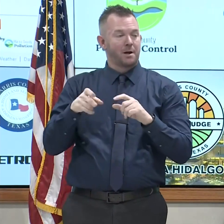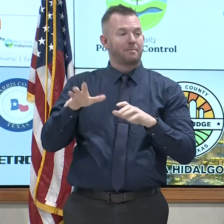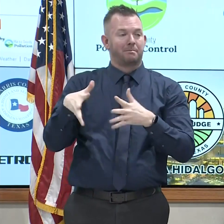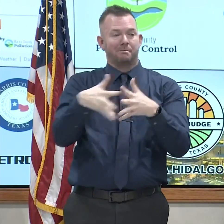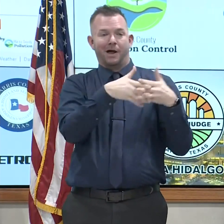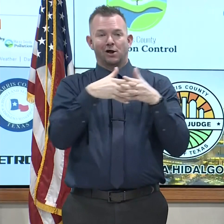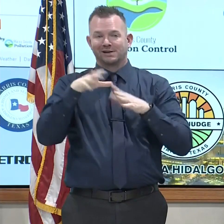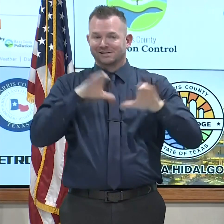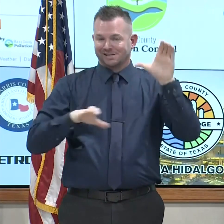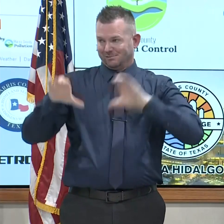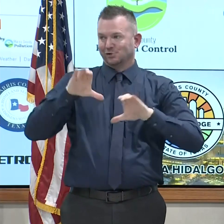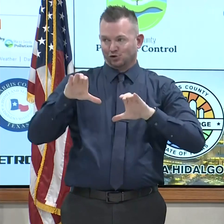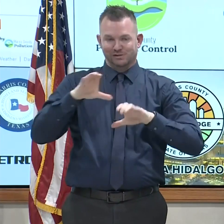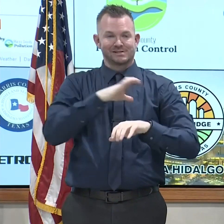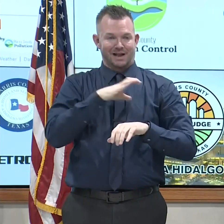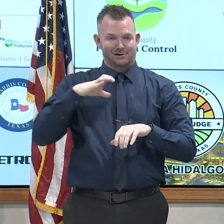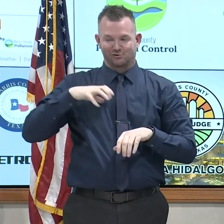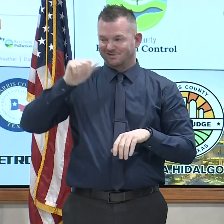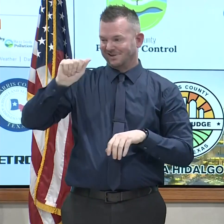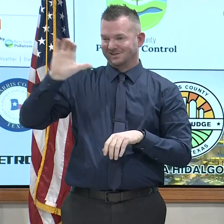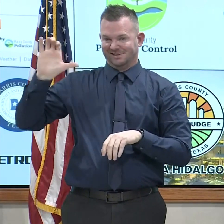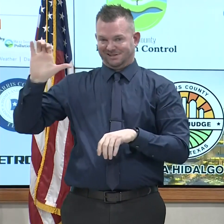soon after the ITC fire.